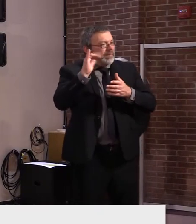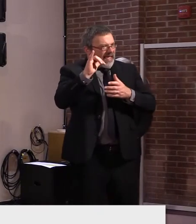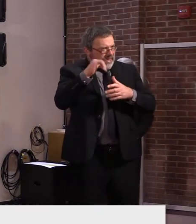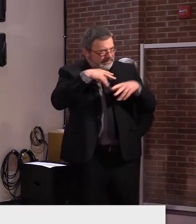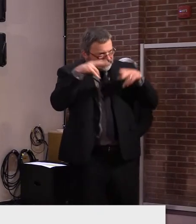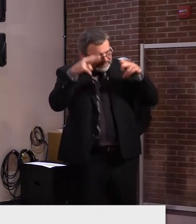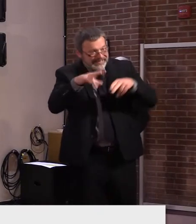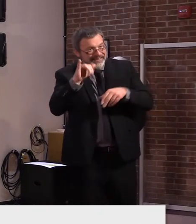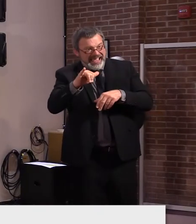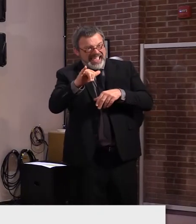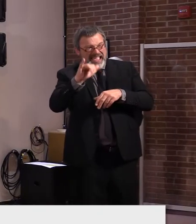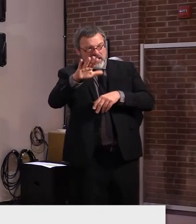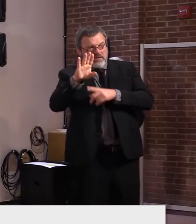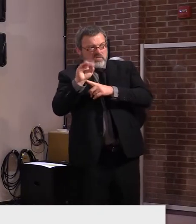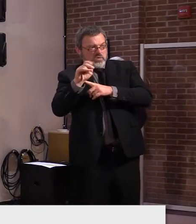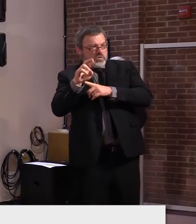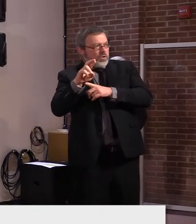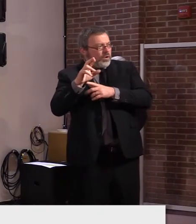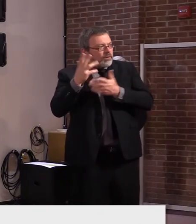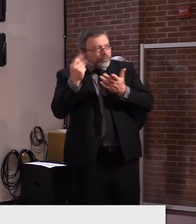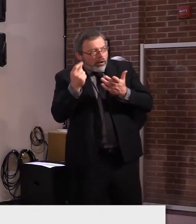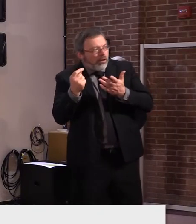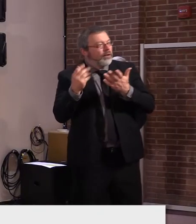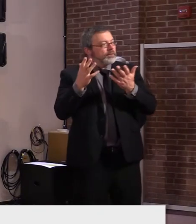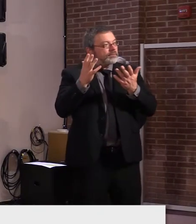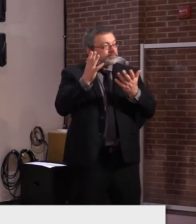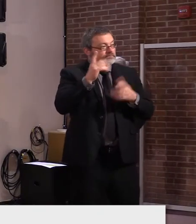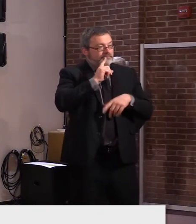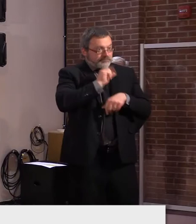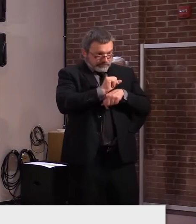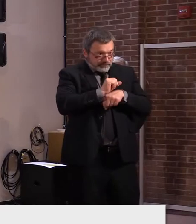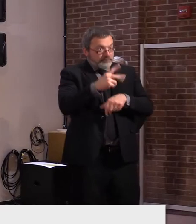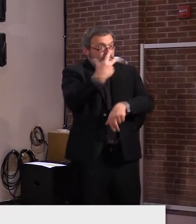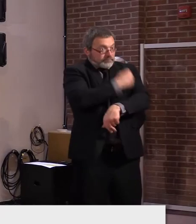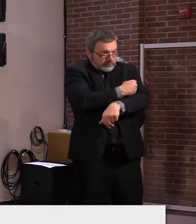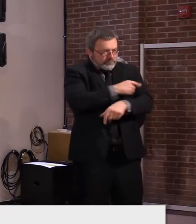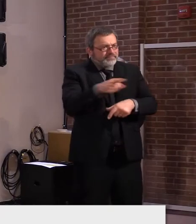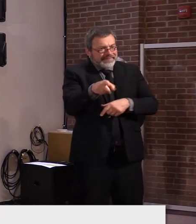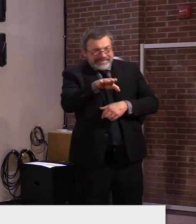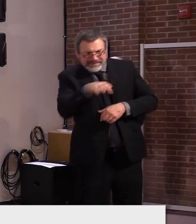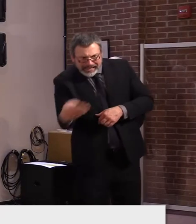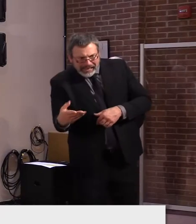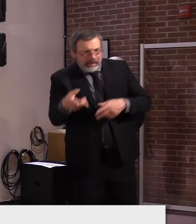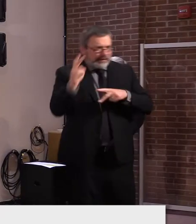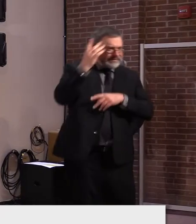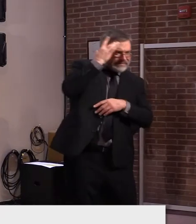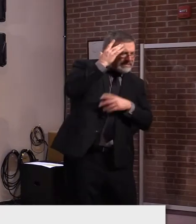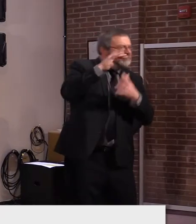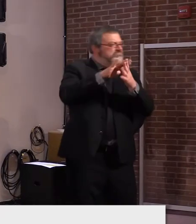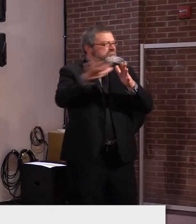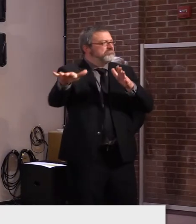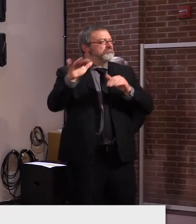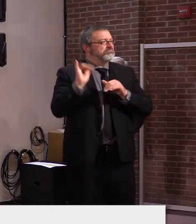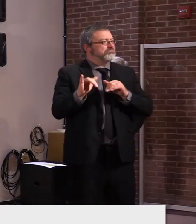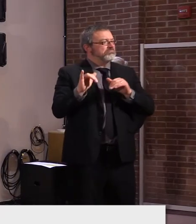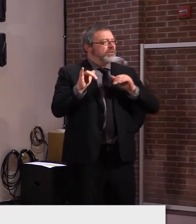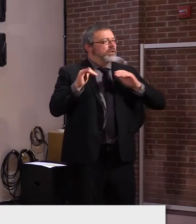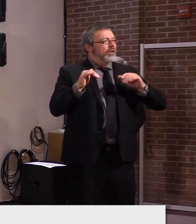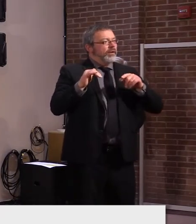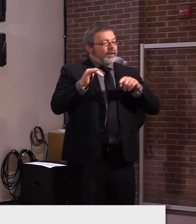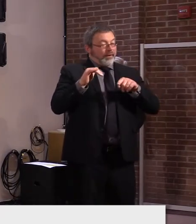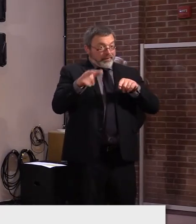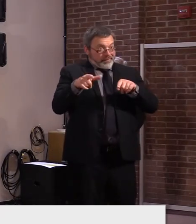rates among vaccinated and unvaccinated Vermonters to see the effectiveness that booster doses are having.